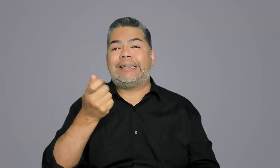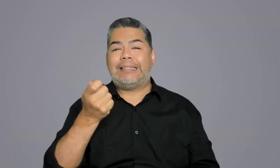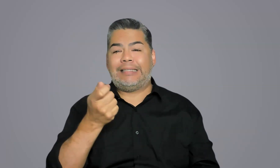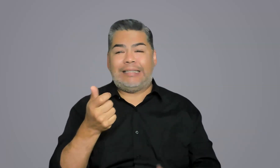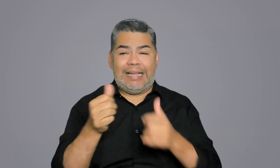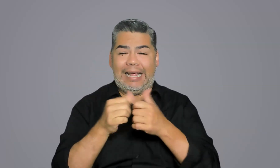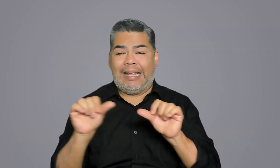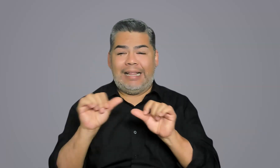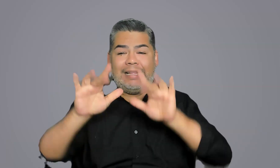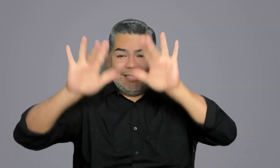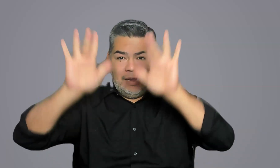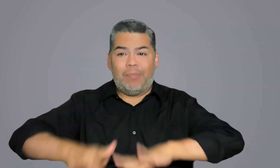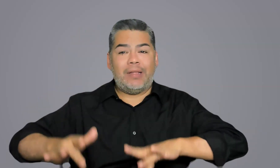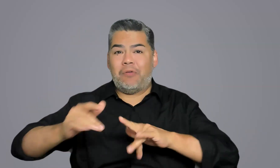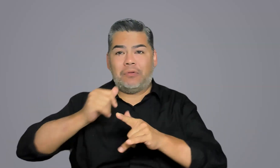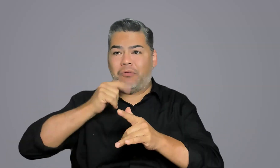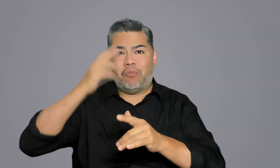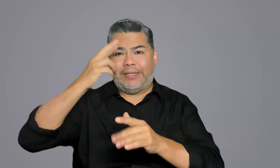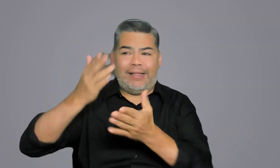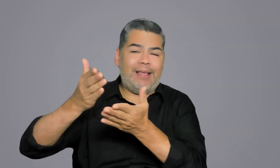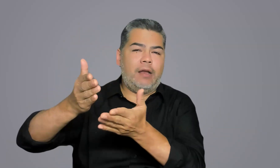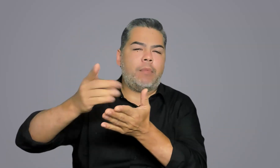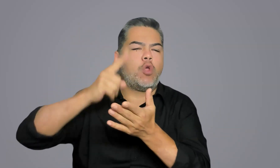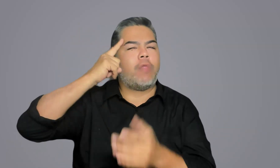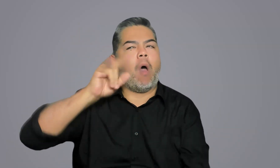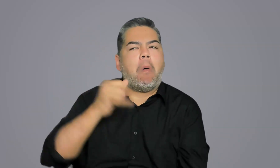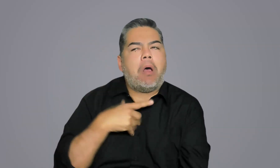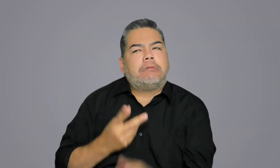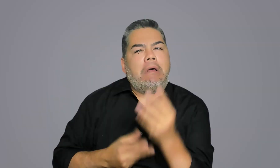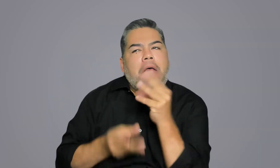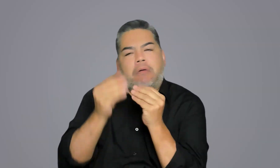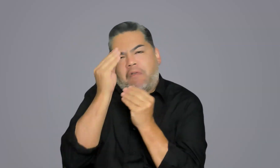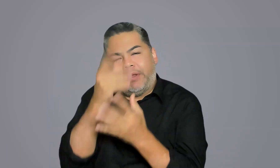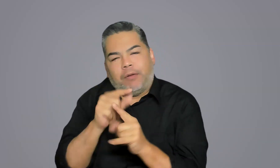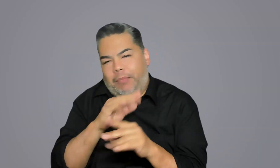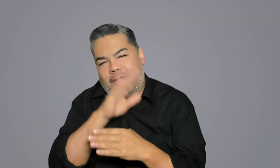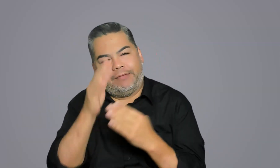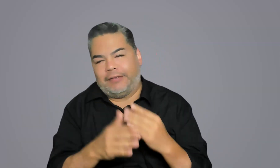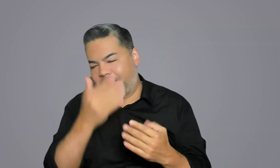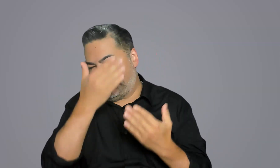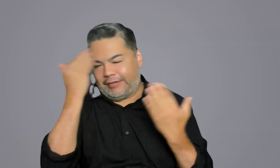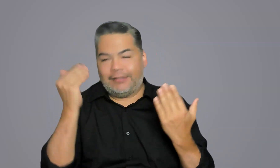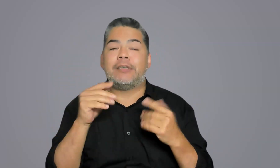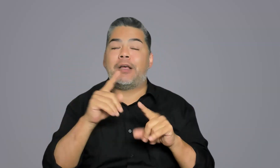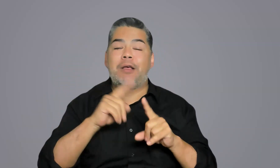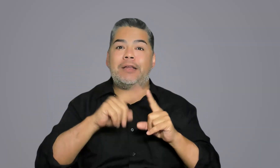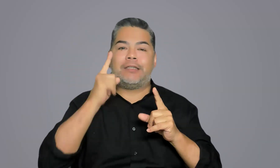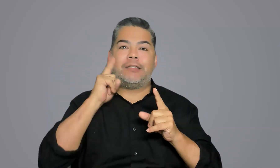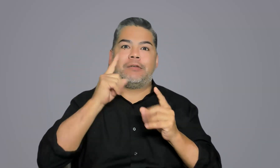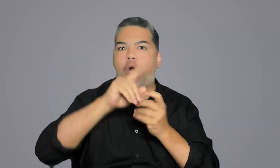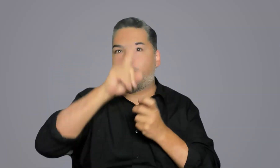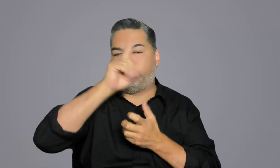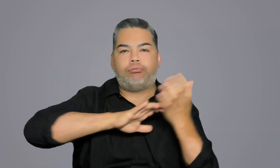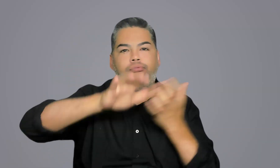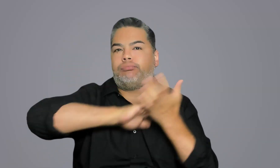is just there because you thought you might add more information but never did. It just makes things more confusing if we don't kind of clean up our spreadsheet, I